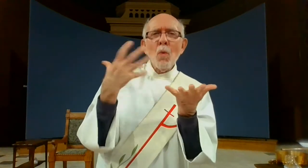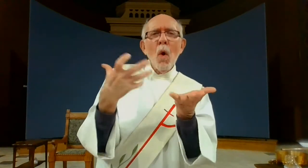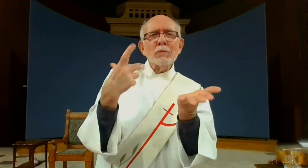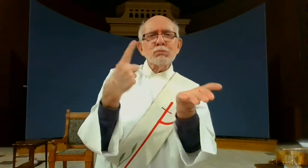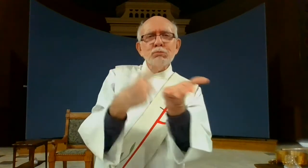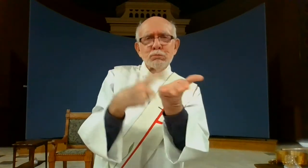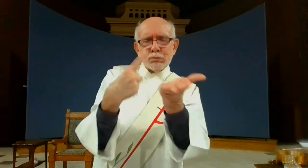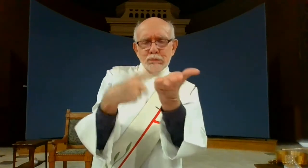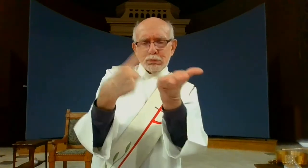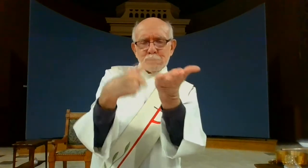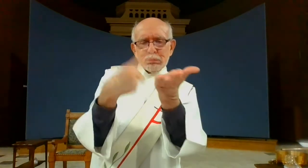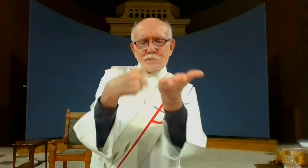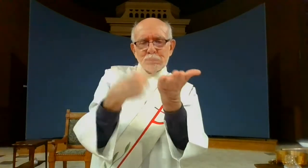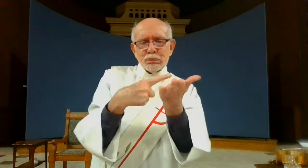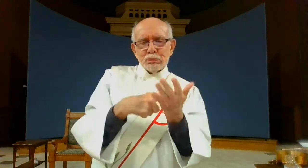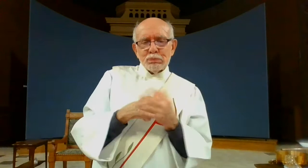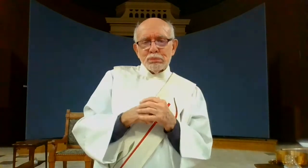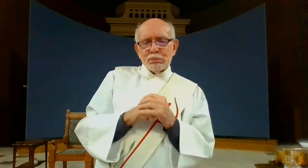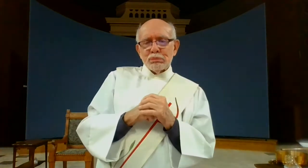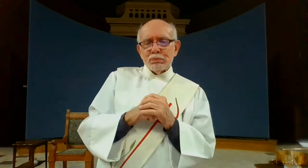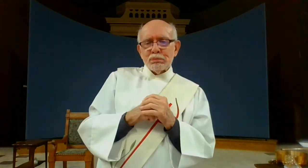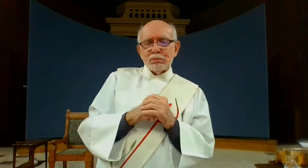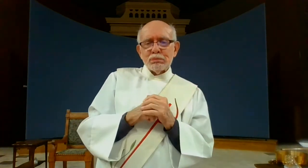mean? Well, that's what I'll discuss with you today.